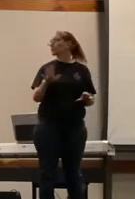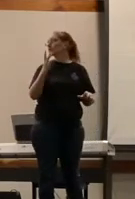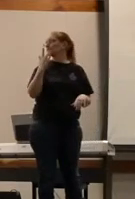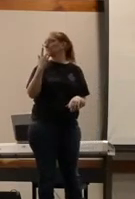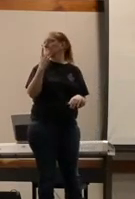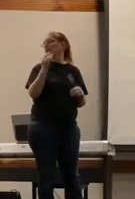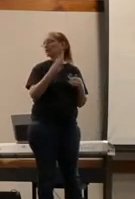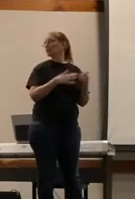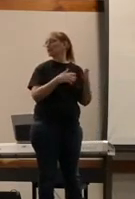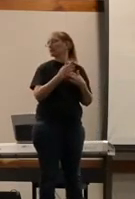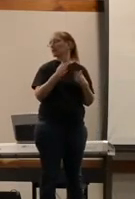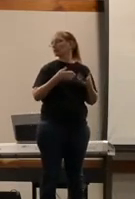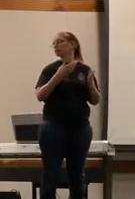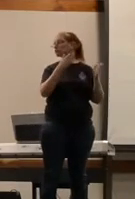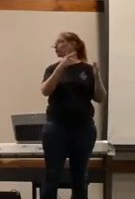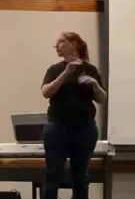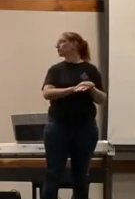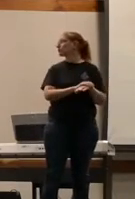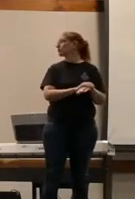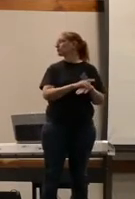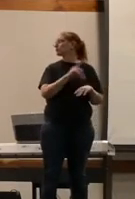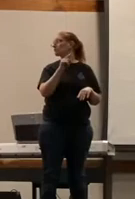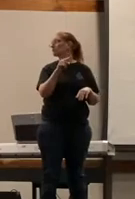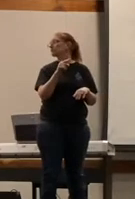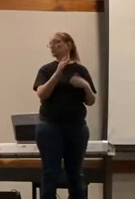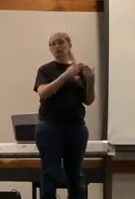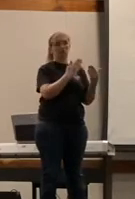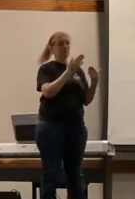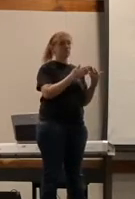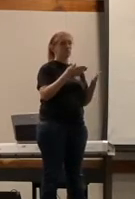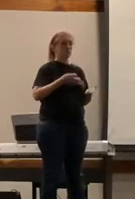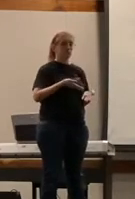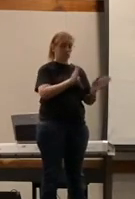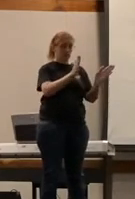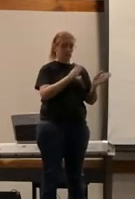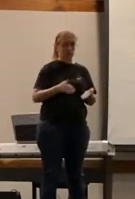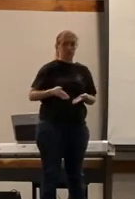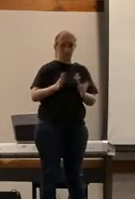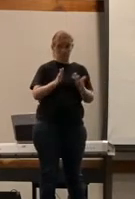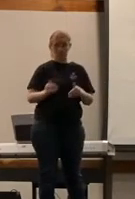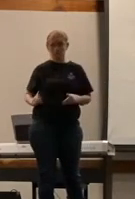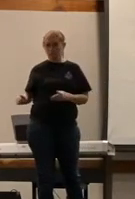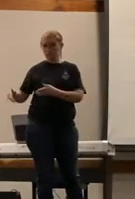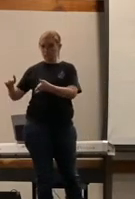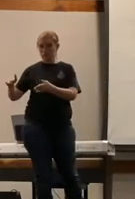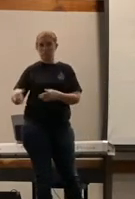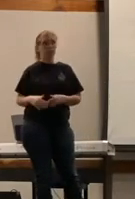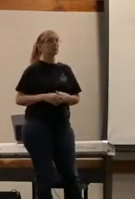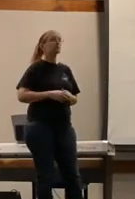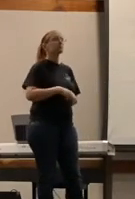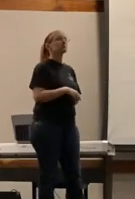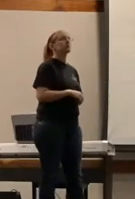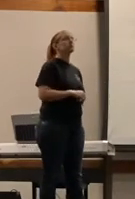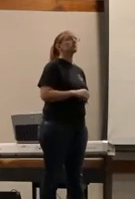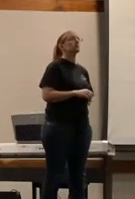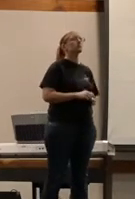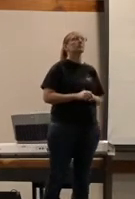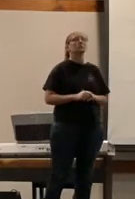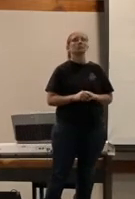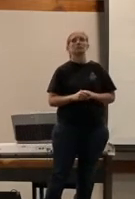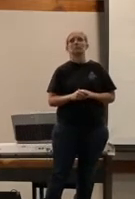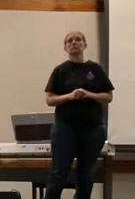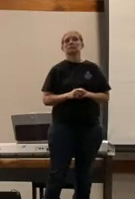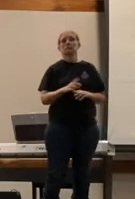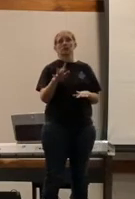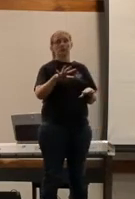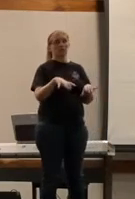no matter what road you're on, whether it's easy street, or hidden street, or an even street, will